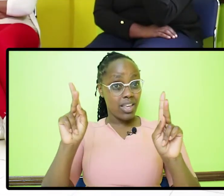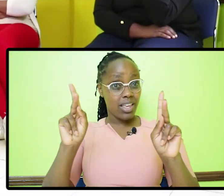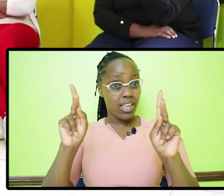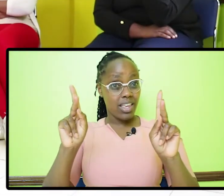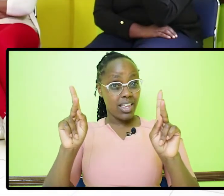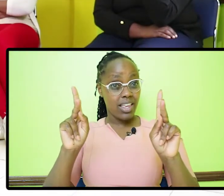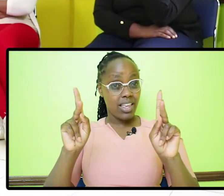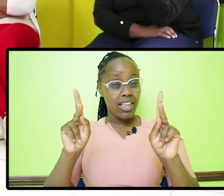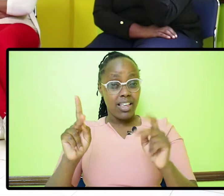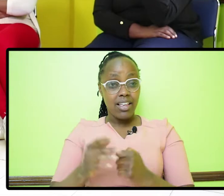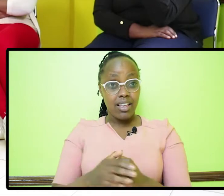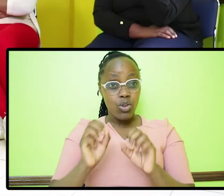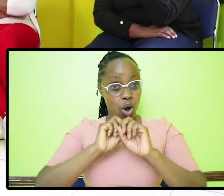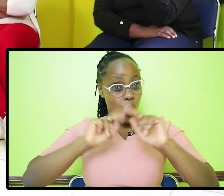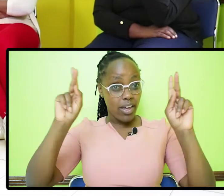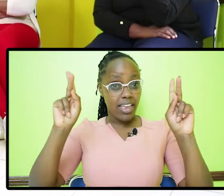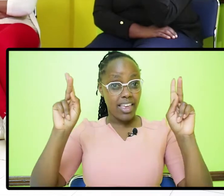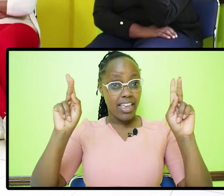Is she okay?